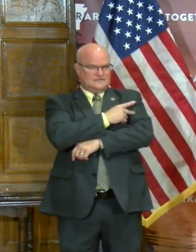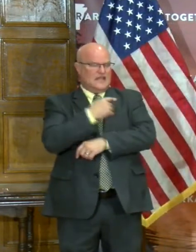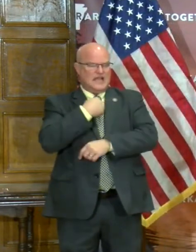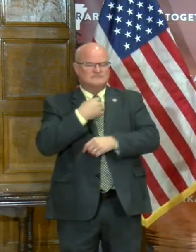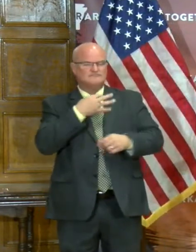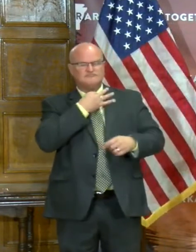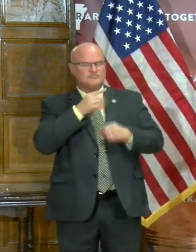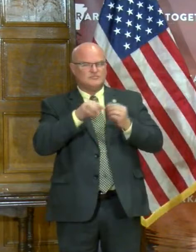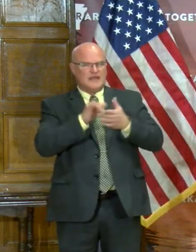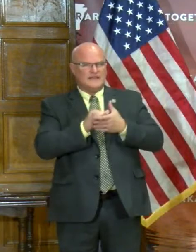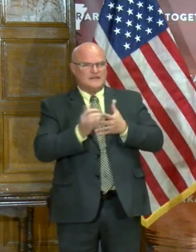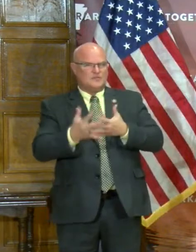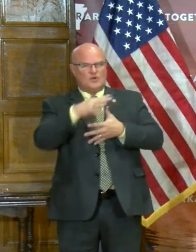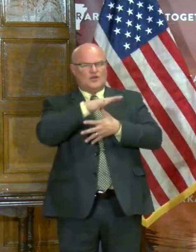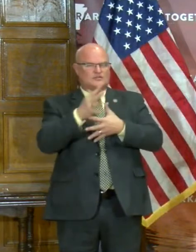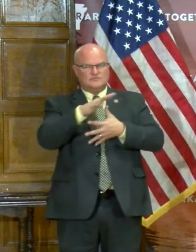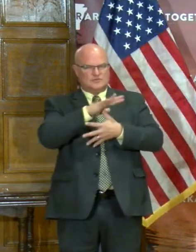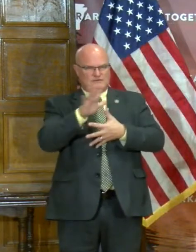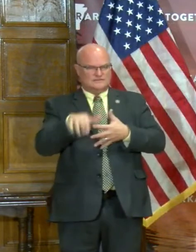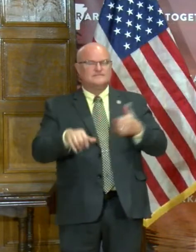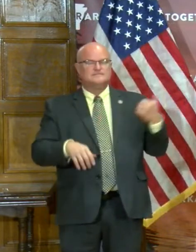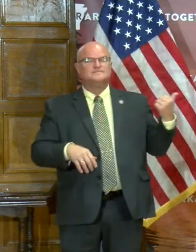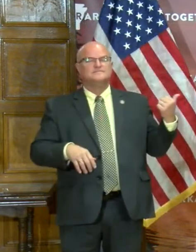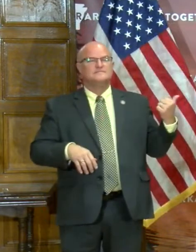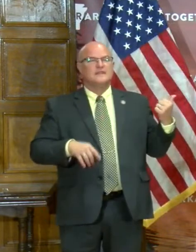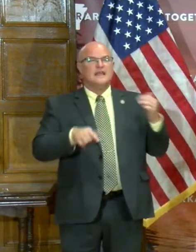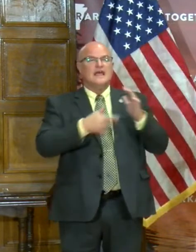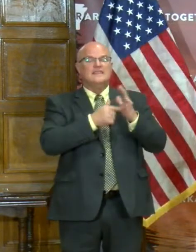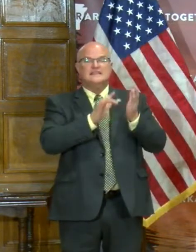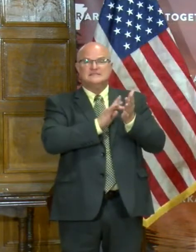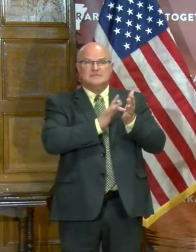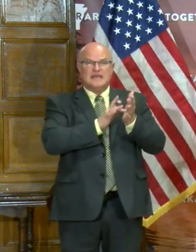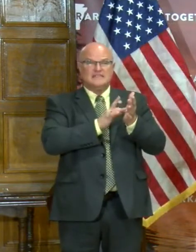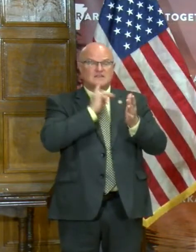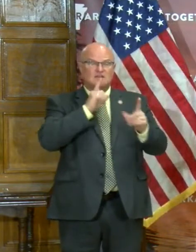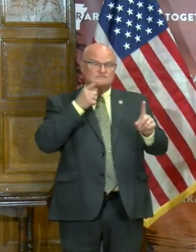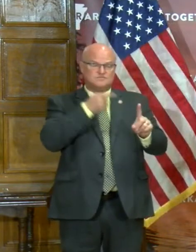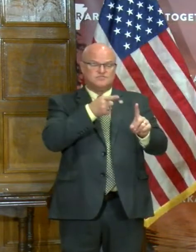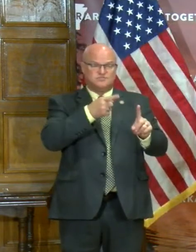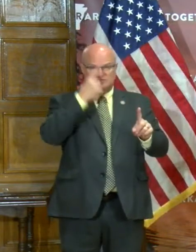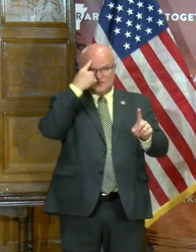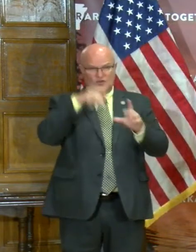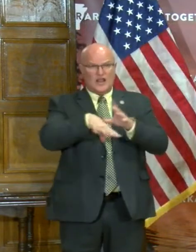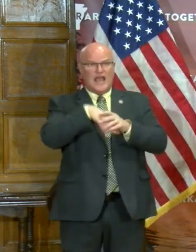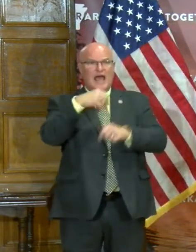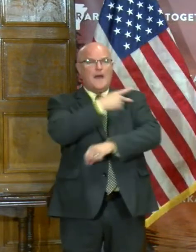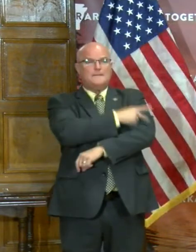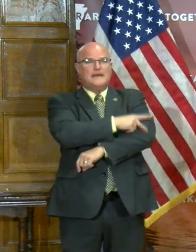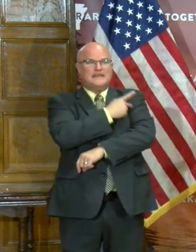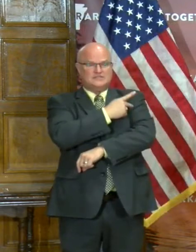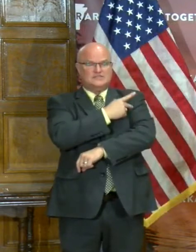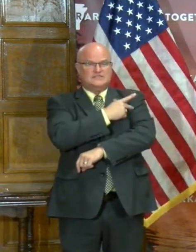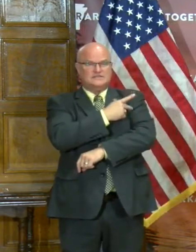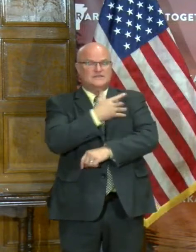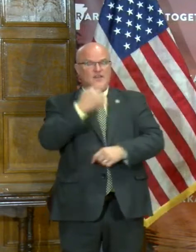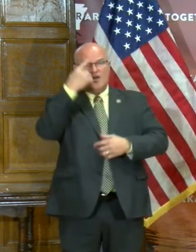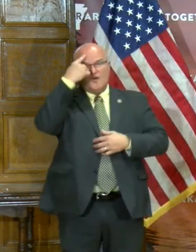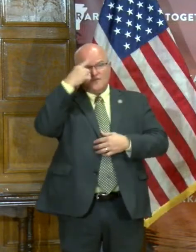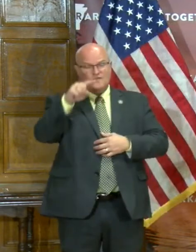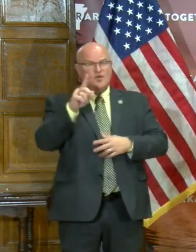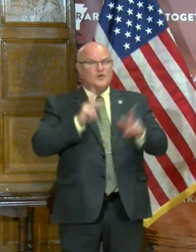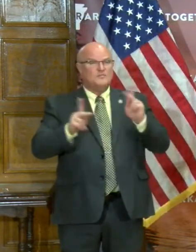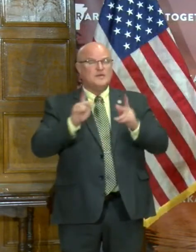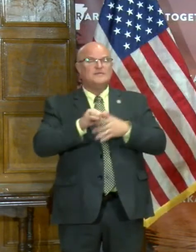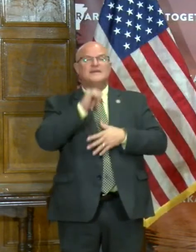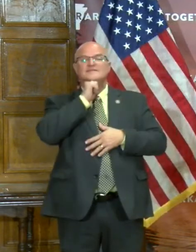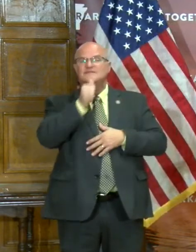really asking you about the prioritization. Yeah. So these drugs are targeted to outpatient therapy. These are for patients